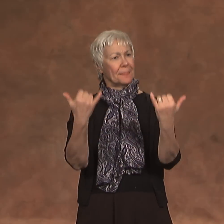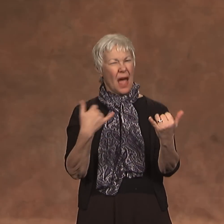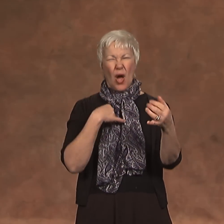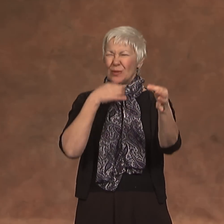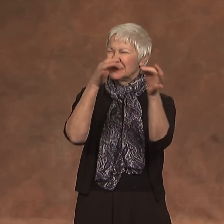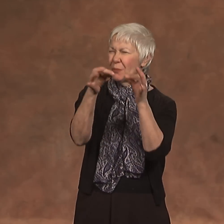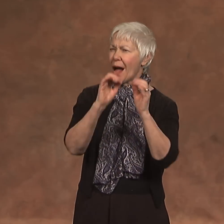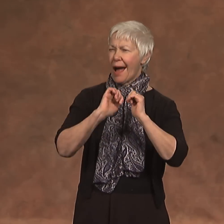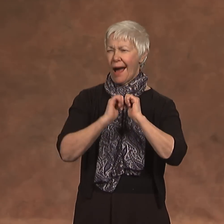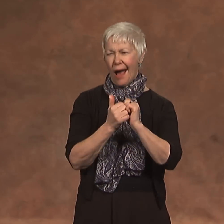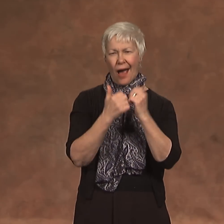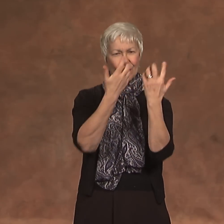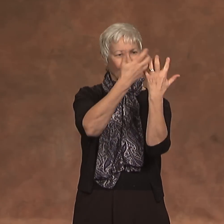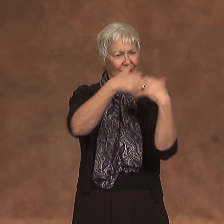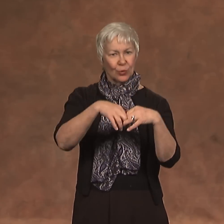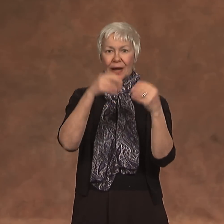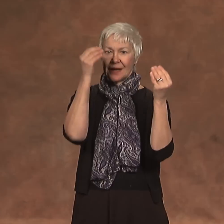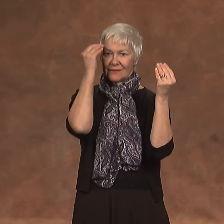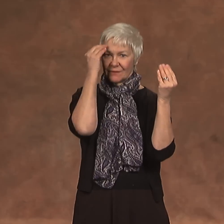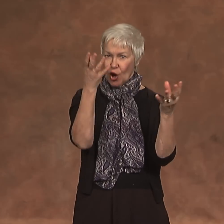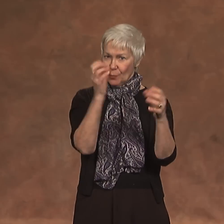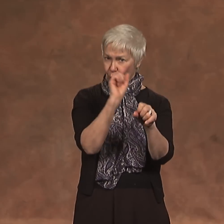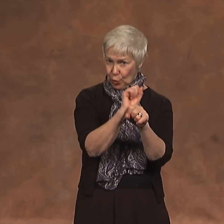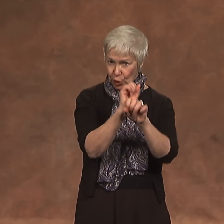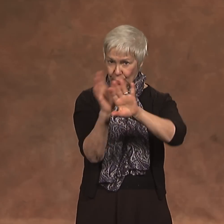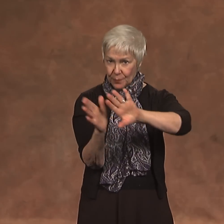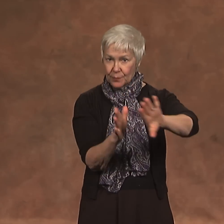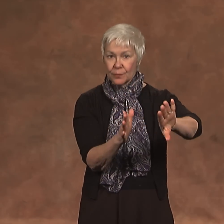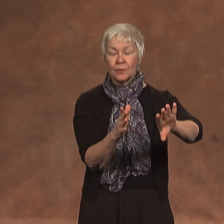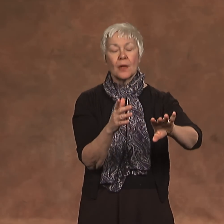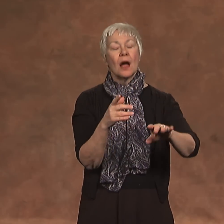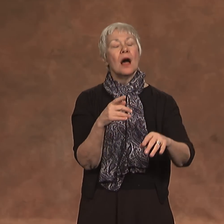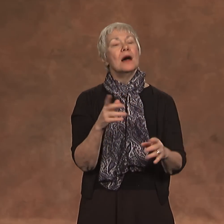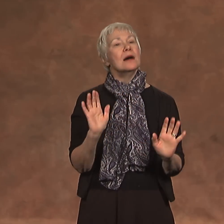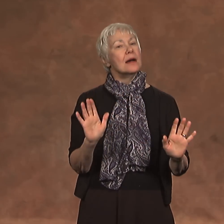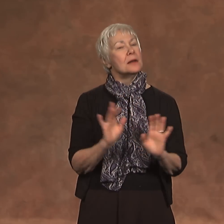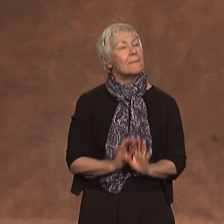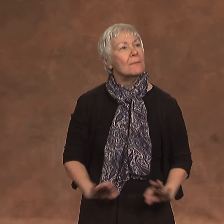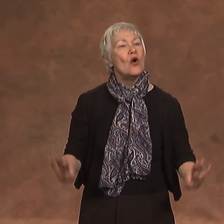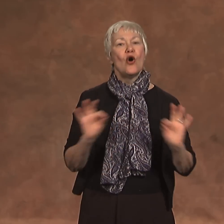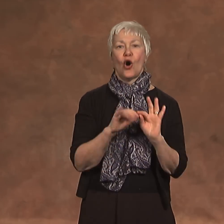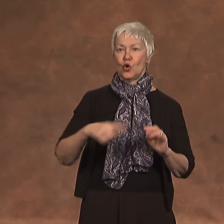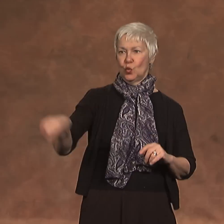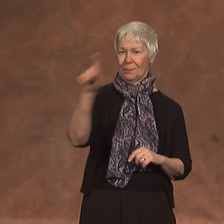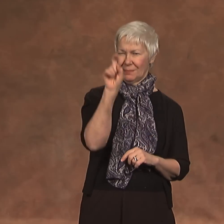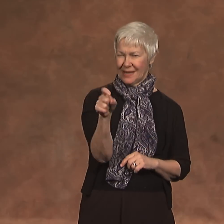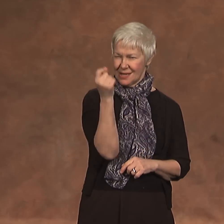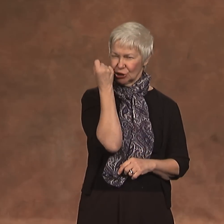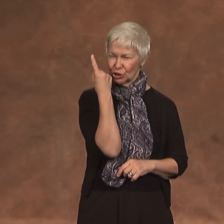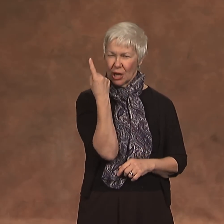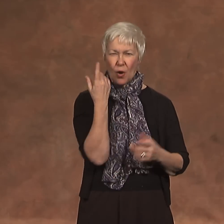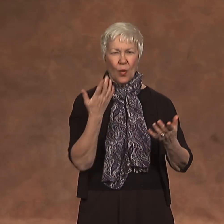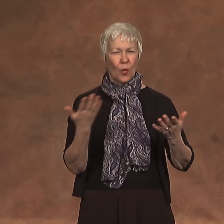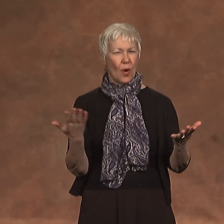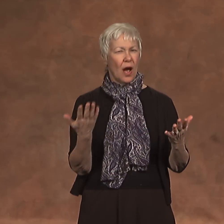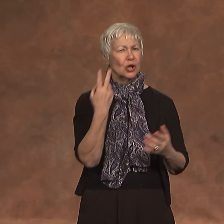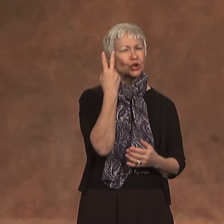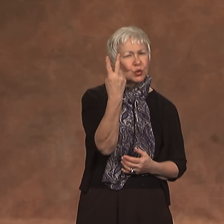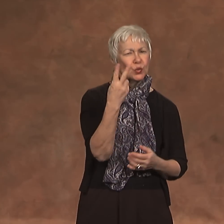Now that I've talked about what integrated learning is, it's equally important that you all understand what the two